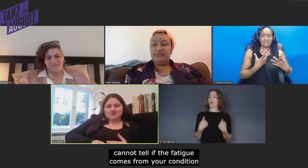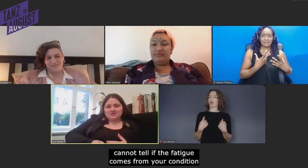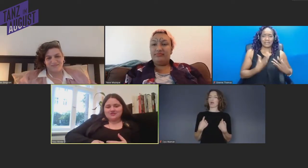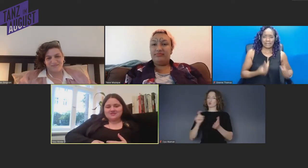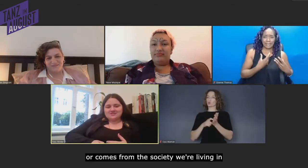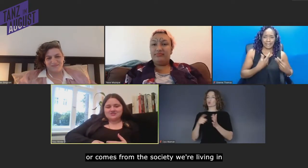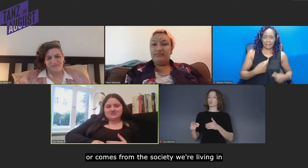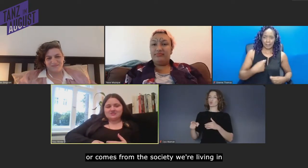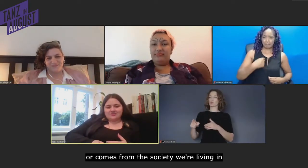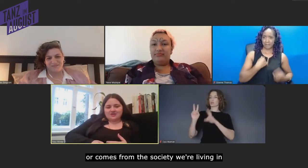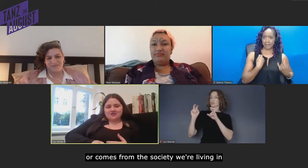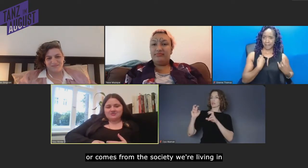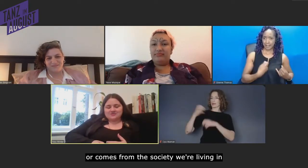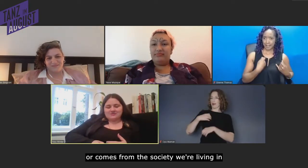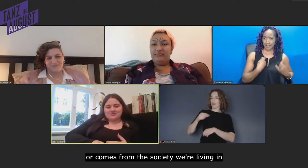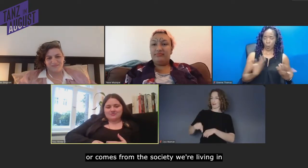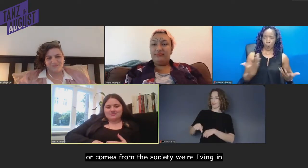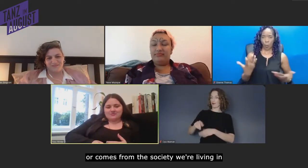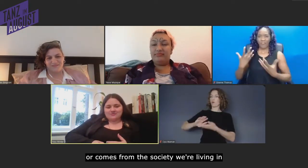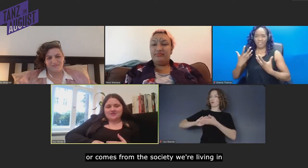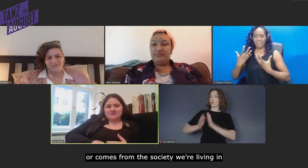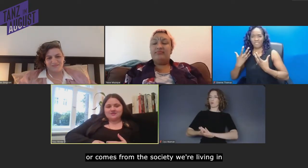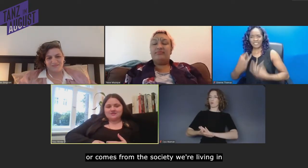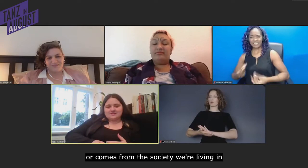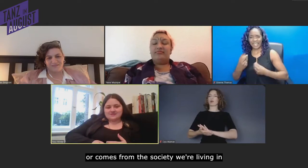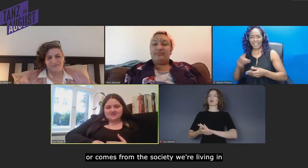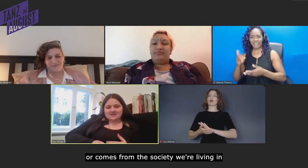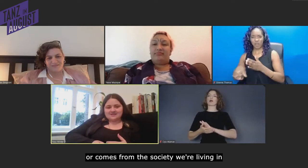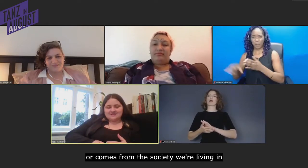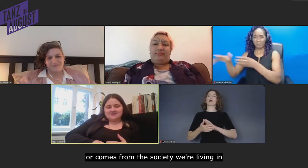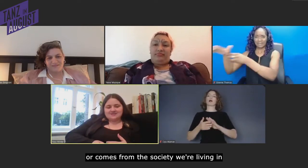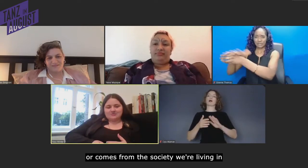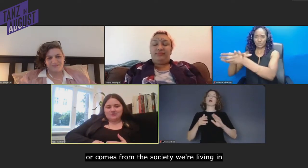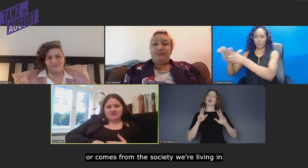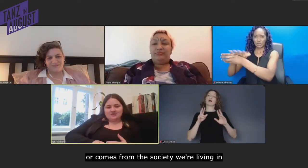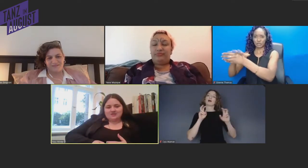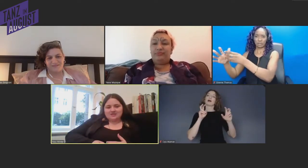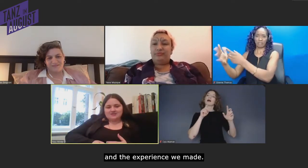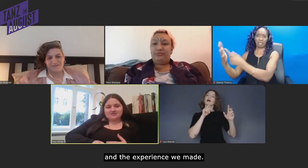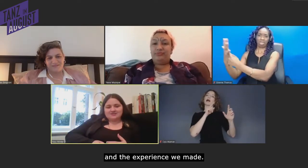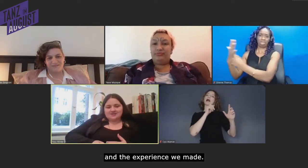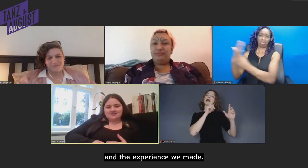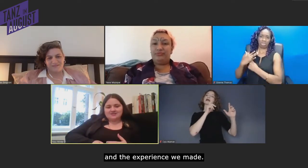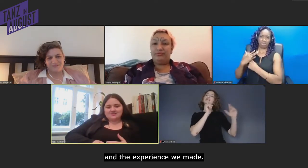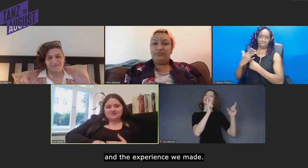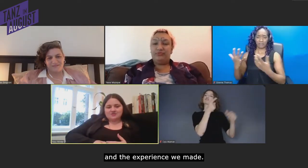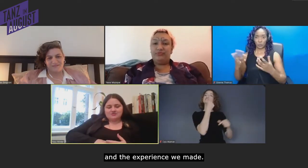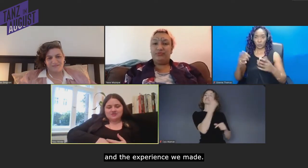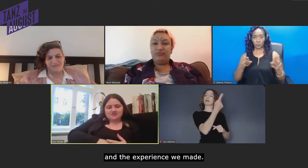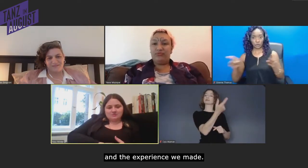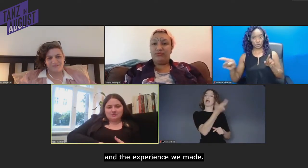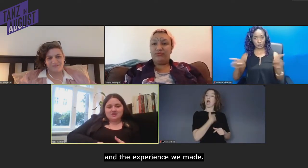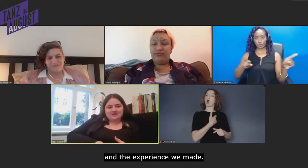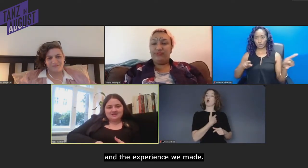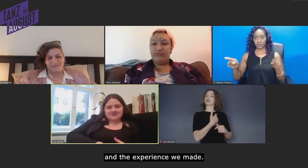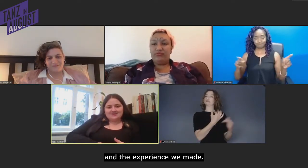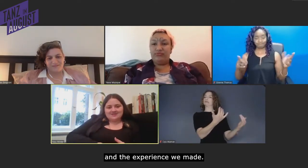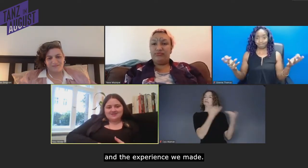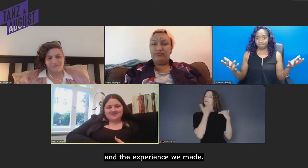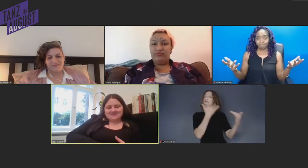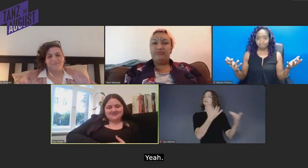from your condition or comes from the society we are living in and the experience we make.